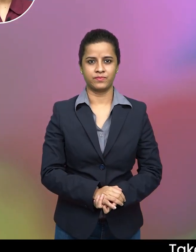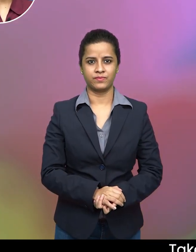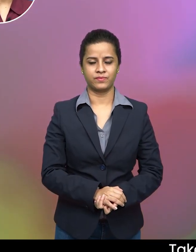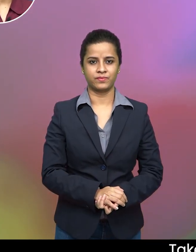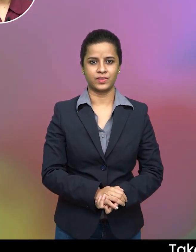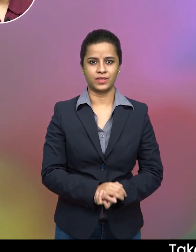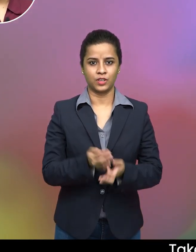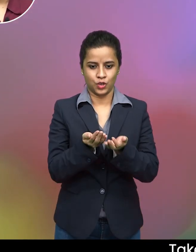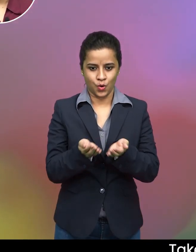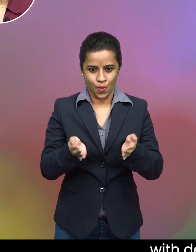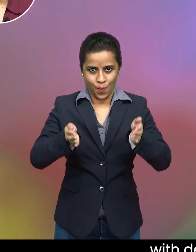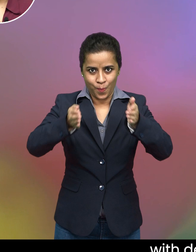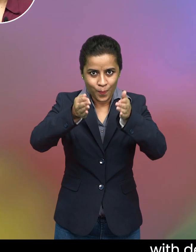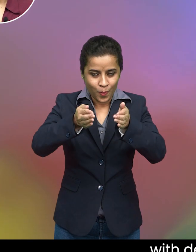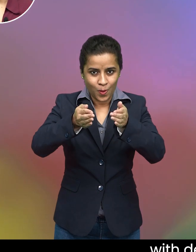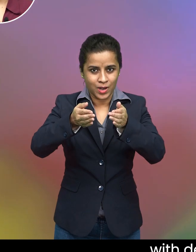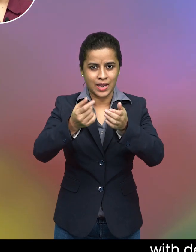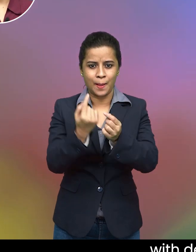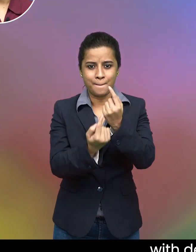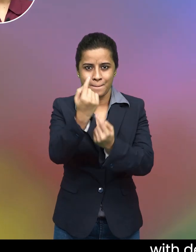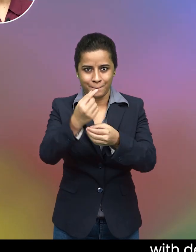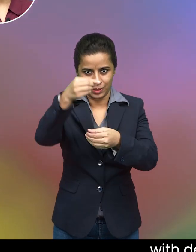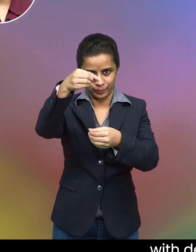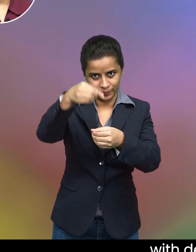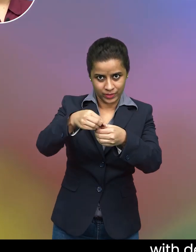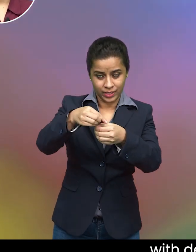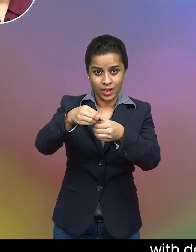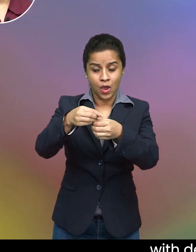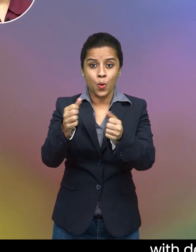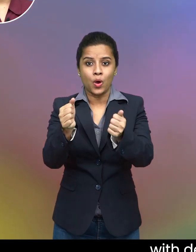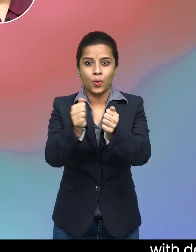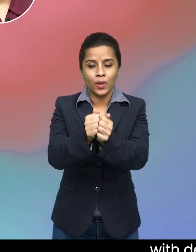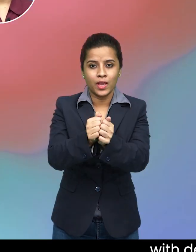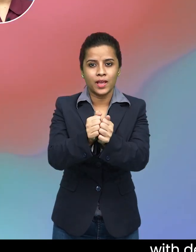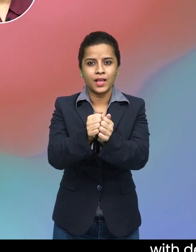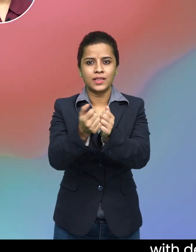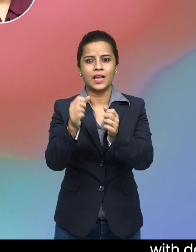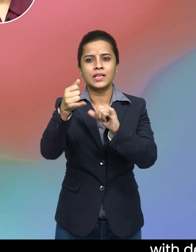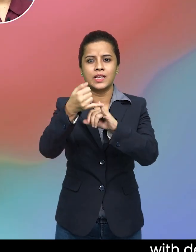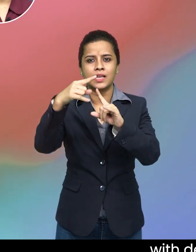Take a potted plant with destarched leaves.